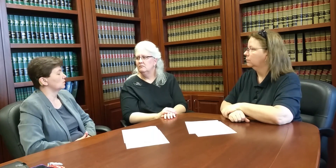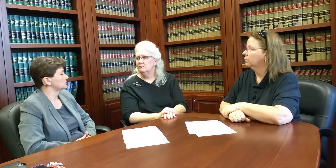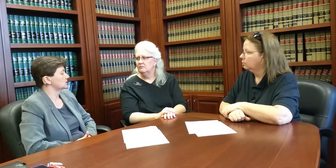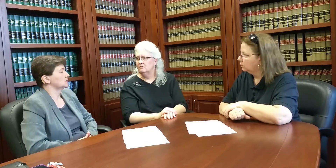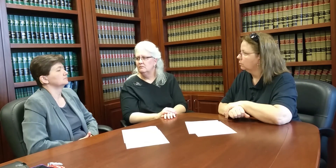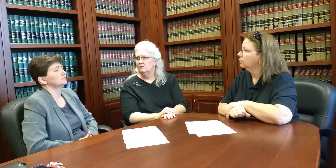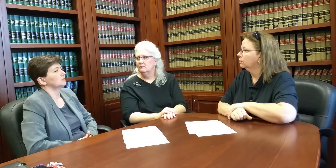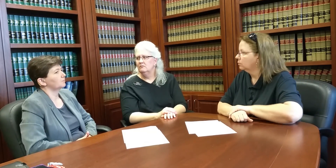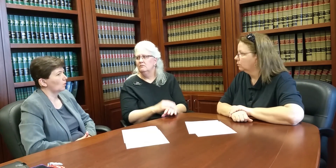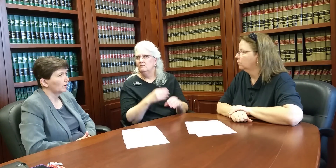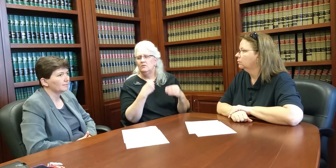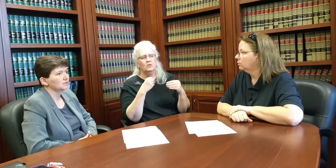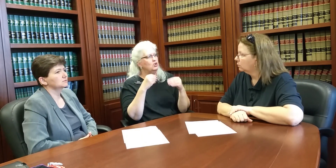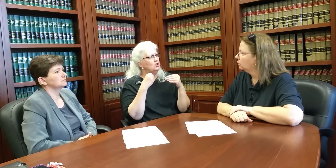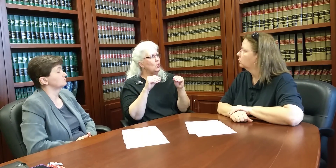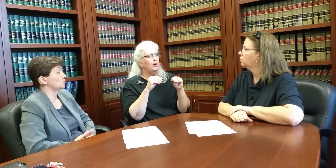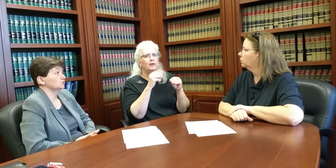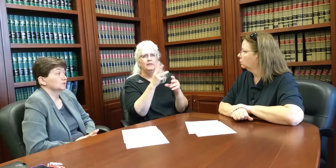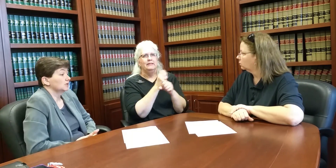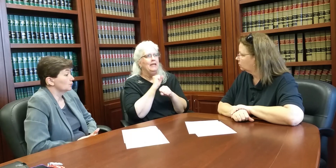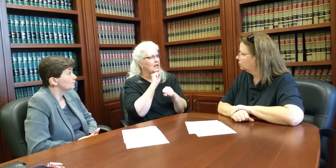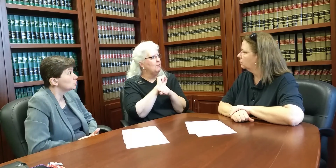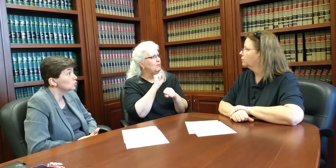stores, employment, to go to an interview,